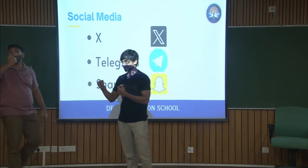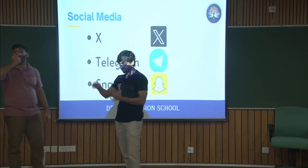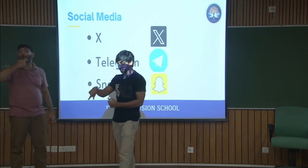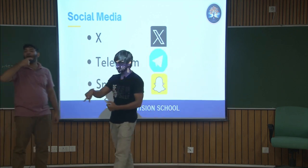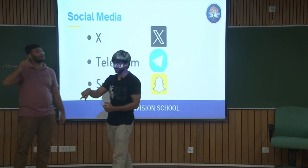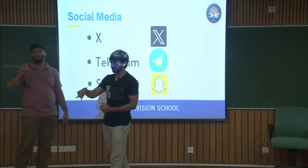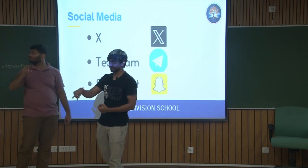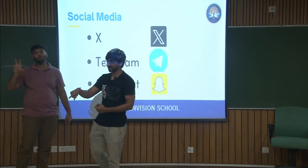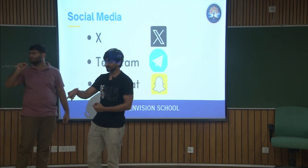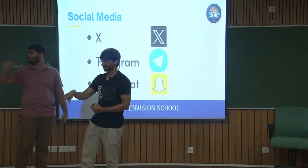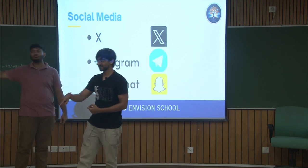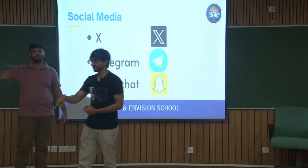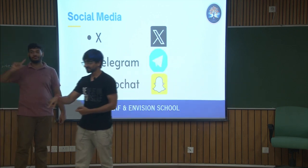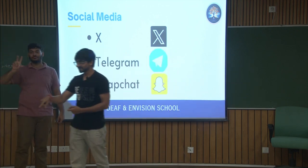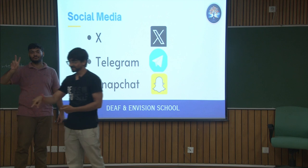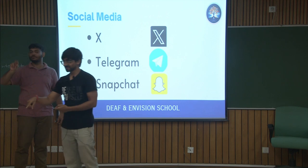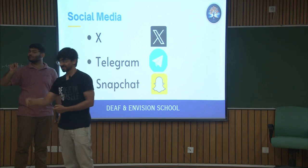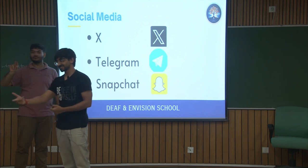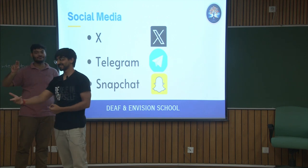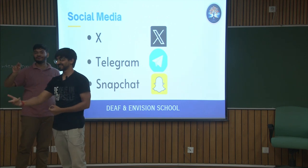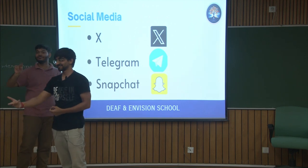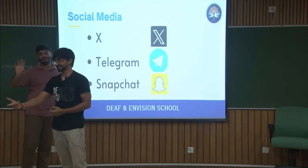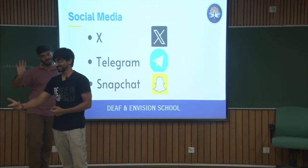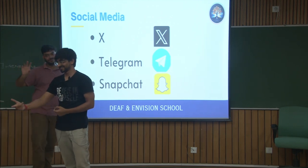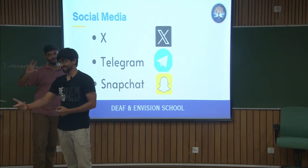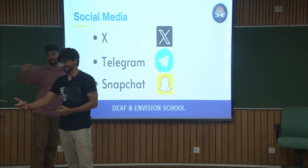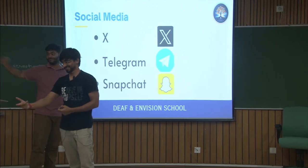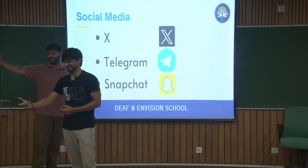you use Snapchat let's get connected